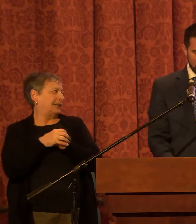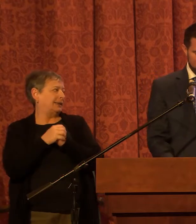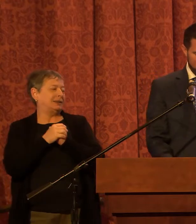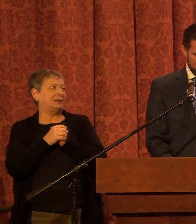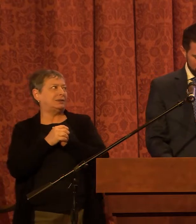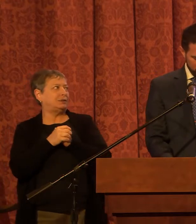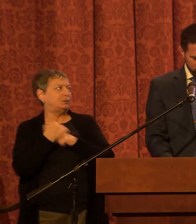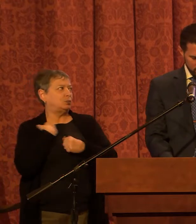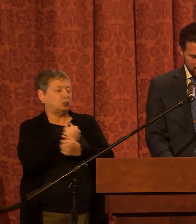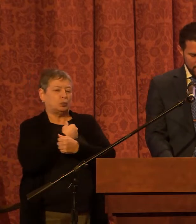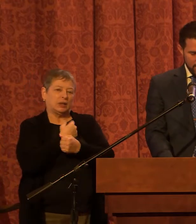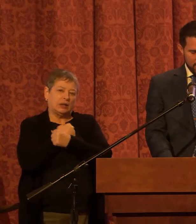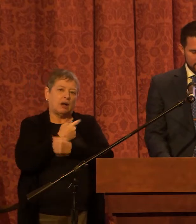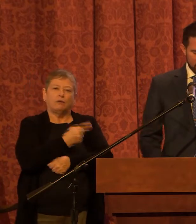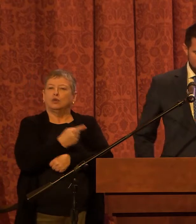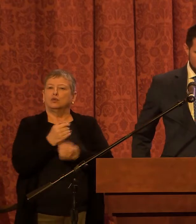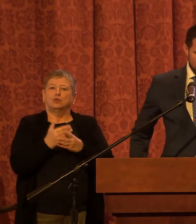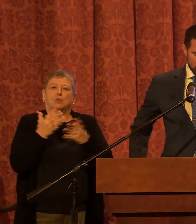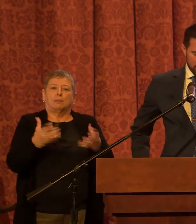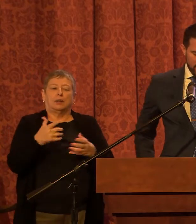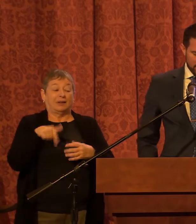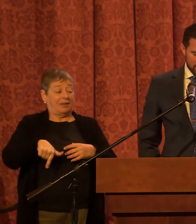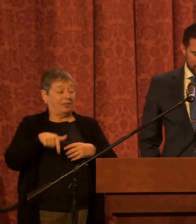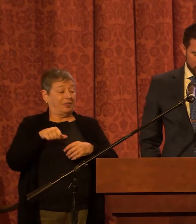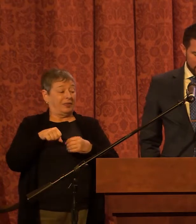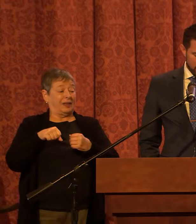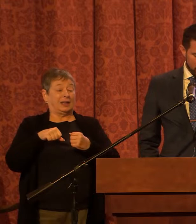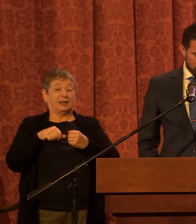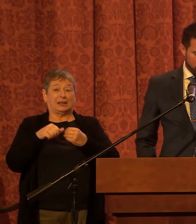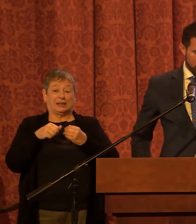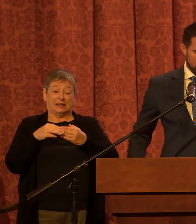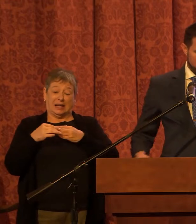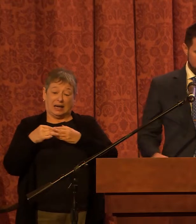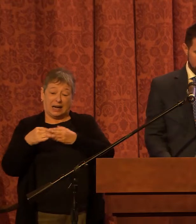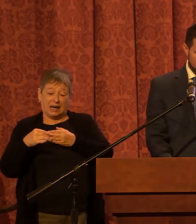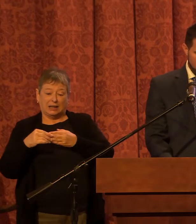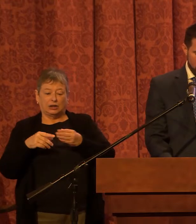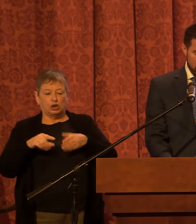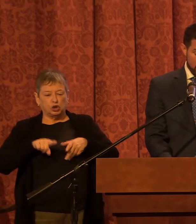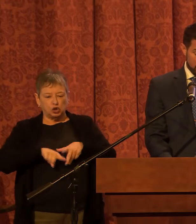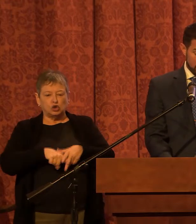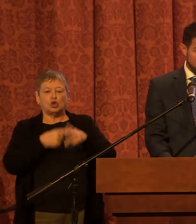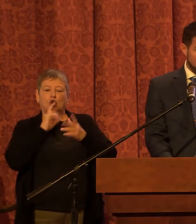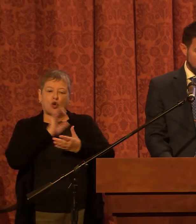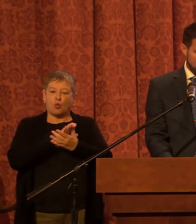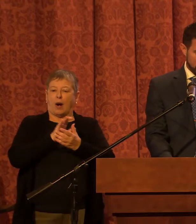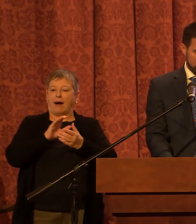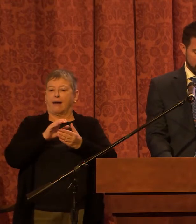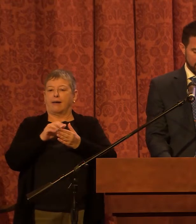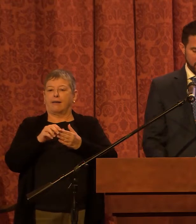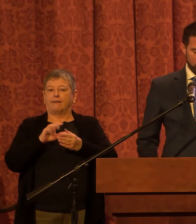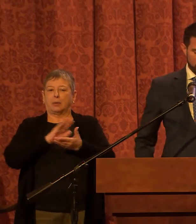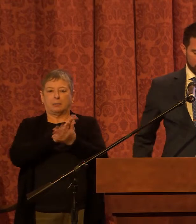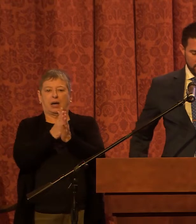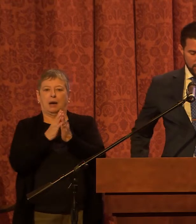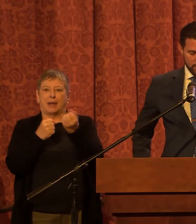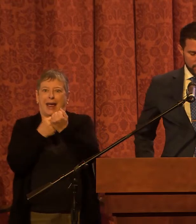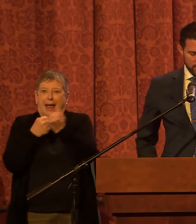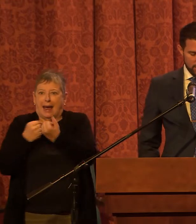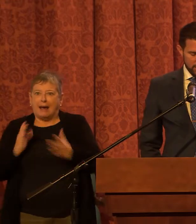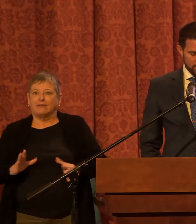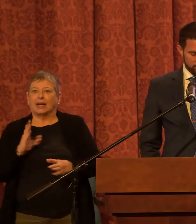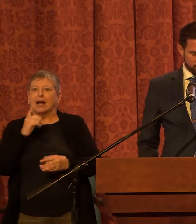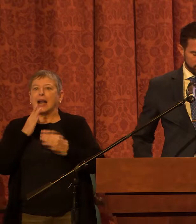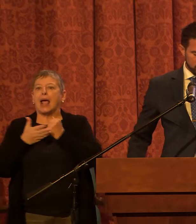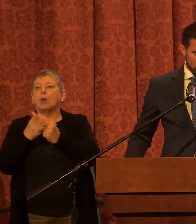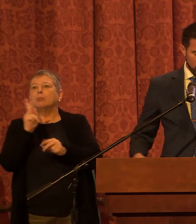We love you so much. It's this foundation and guidance that started Danielle on the path to being an advocate, and helping those